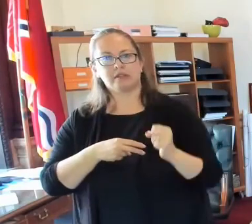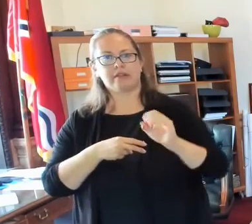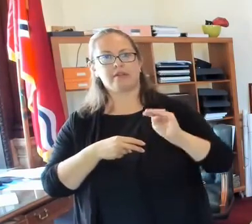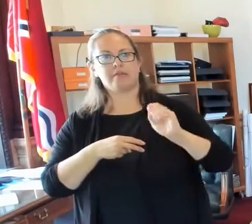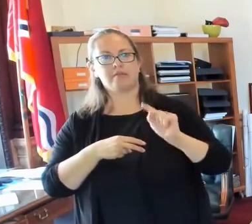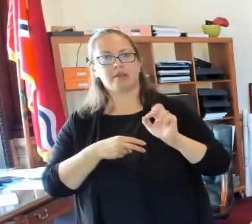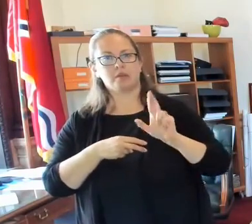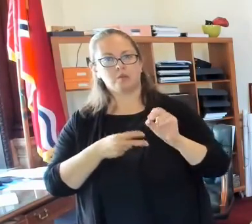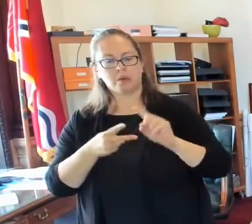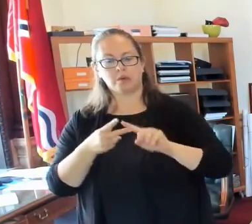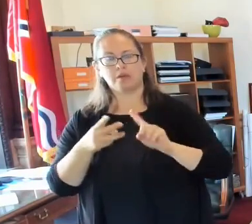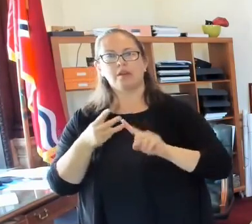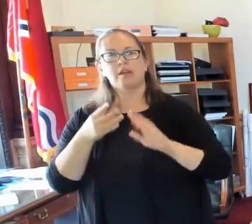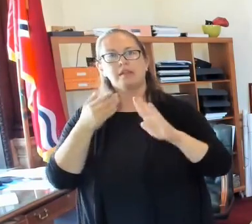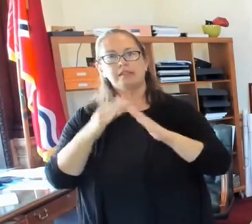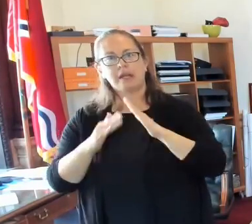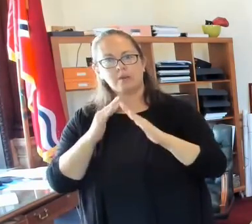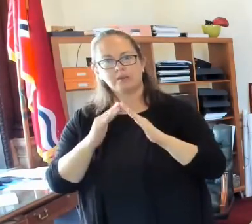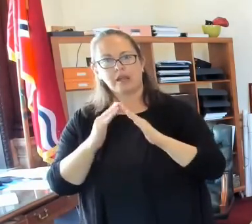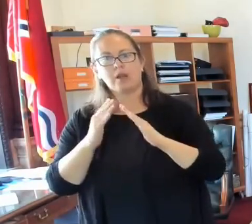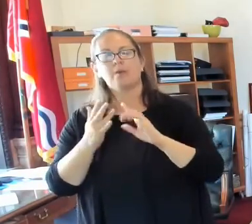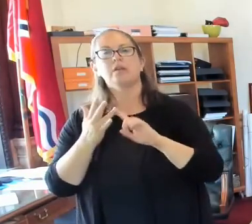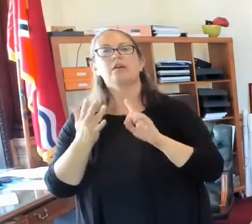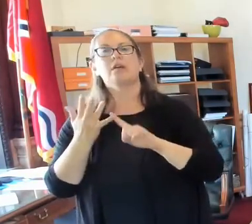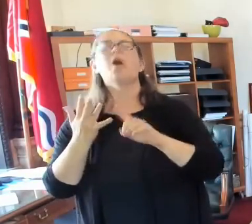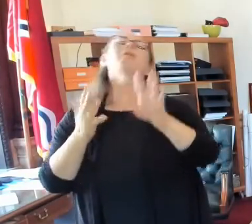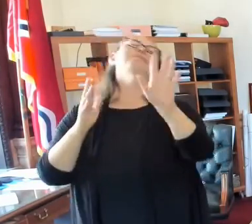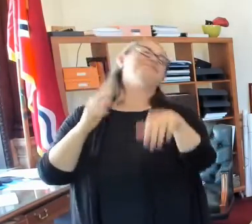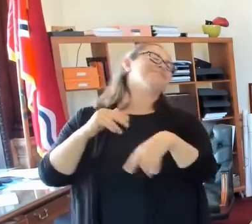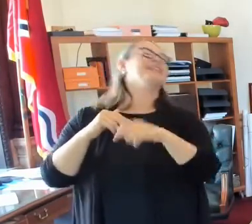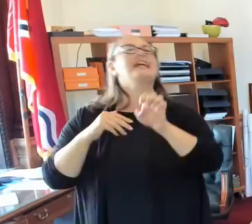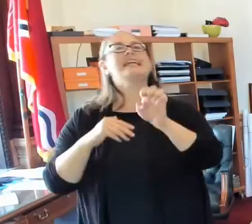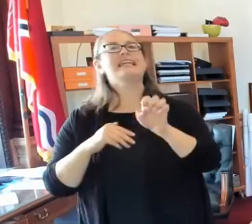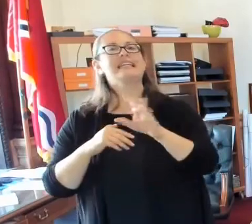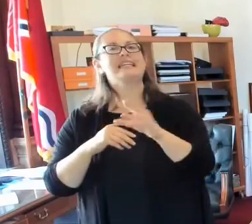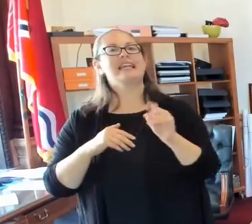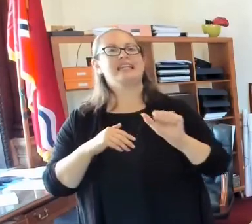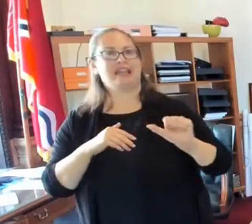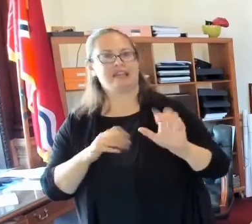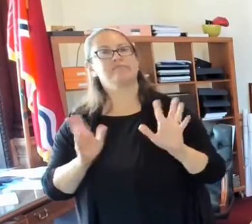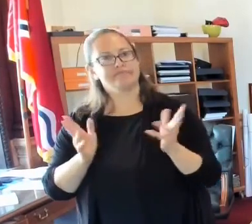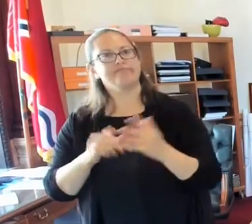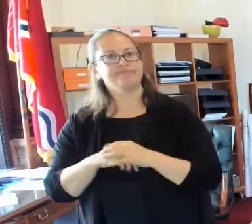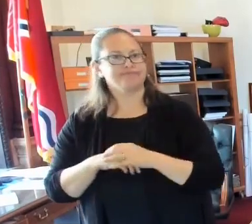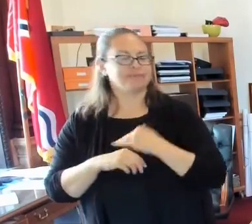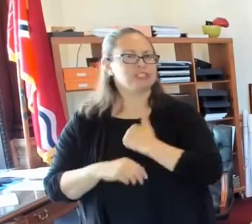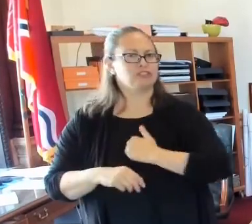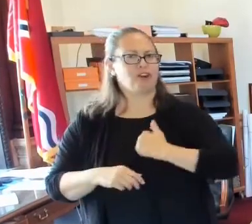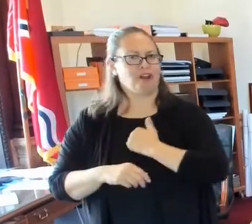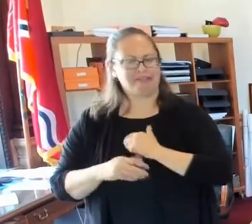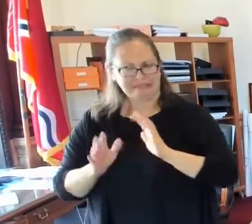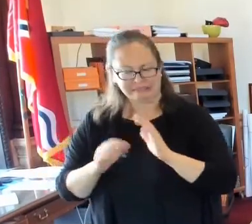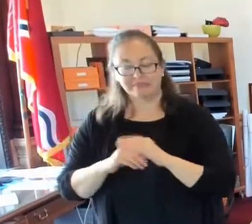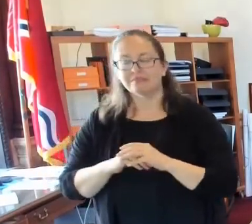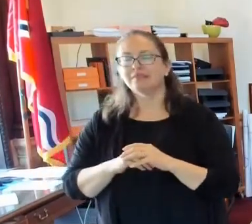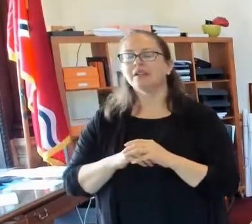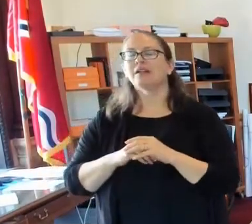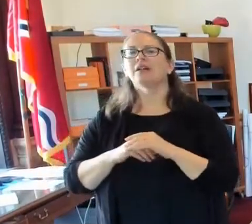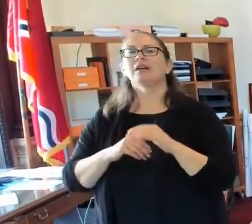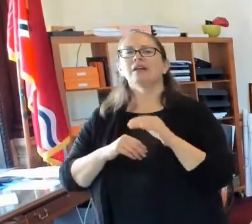little. Downtown. And E&A. Oh, yeah, I'm going to update you on E&A. Sorry.